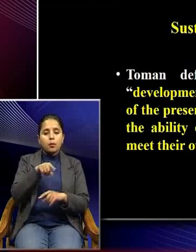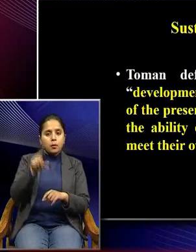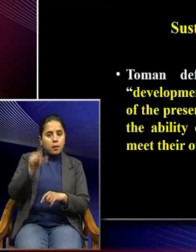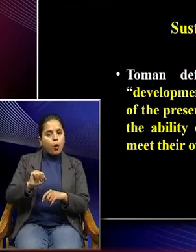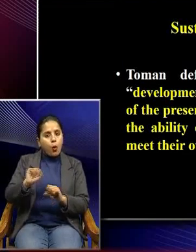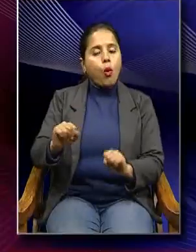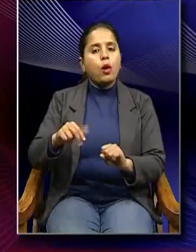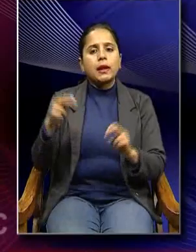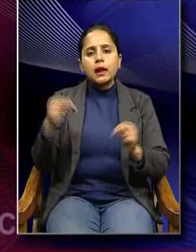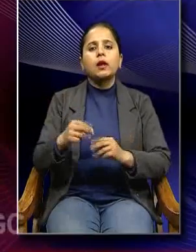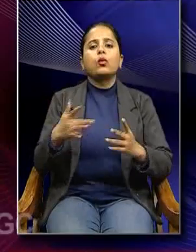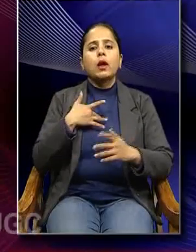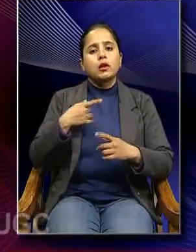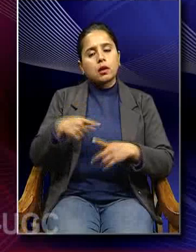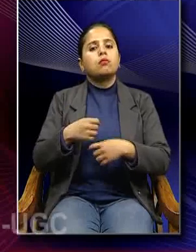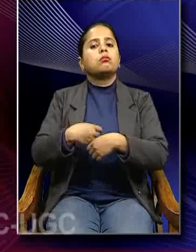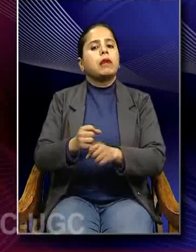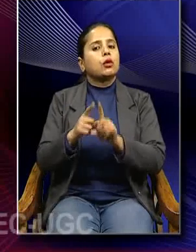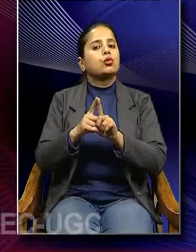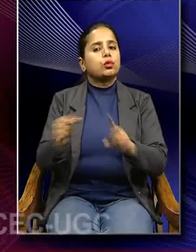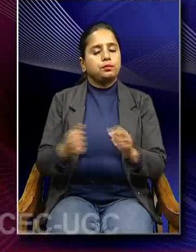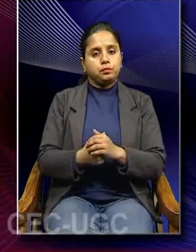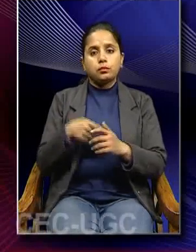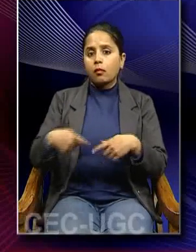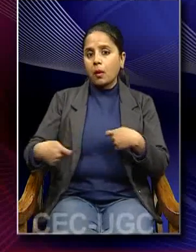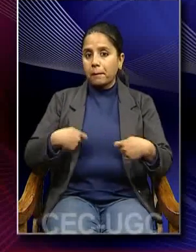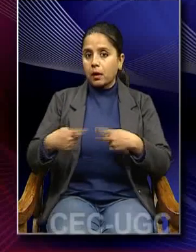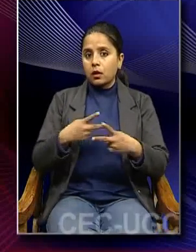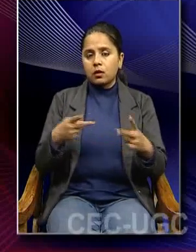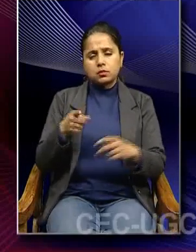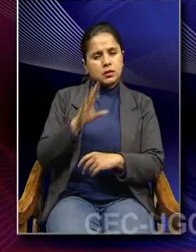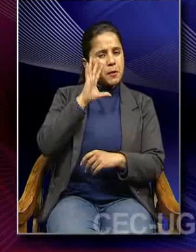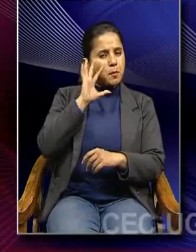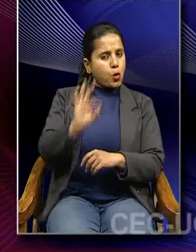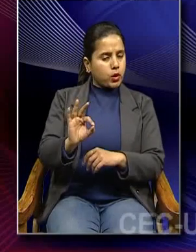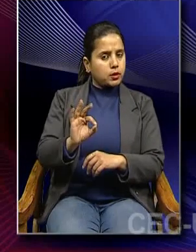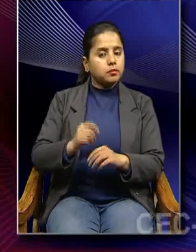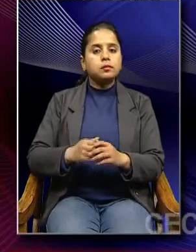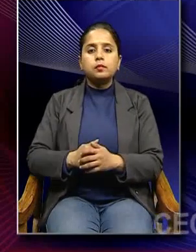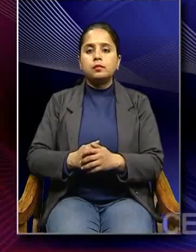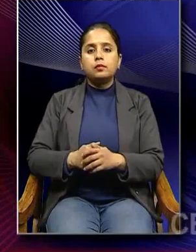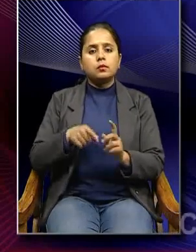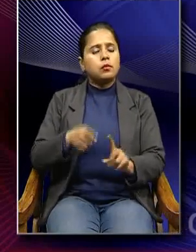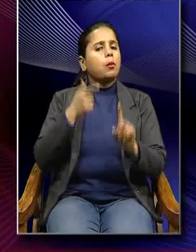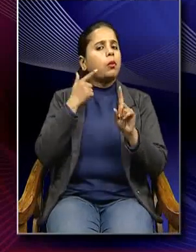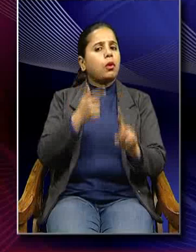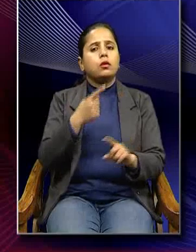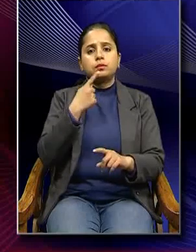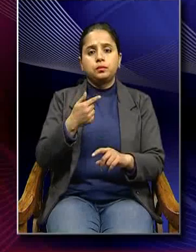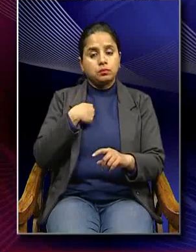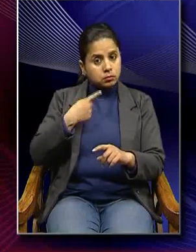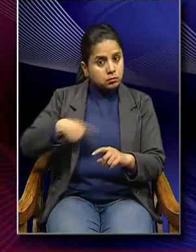own needs. So the trade-off is very important. The point that are